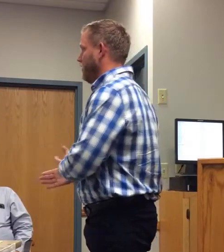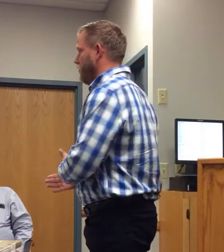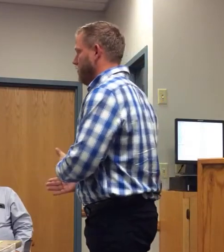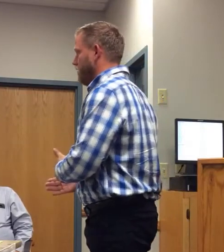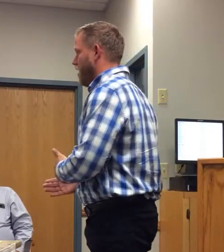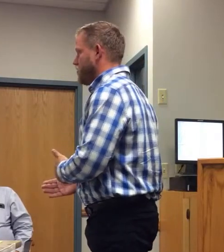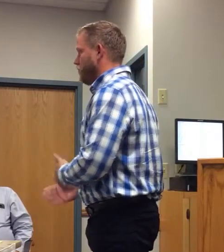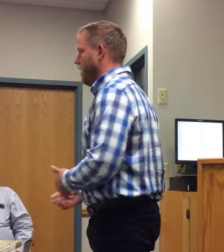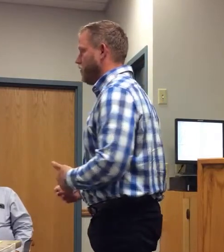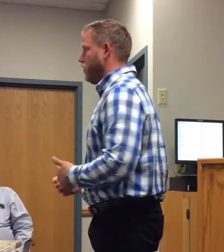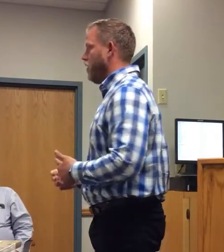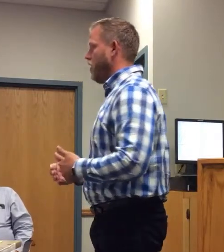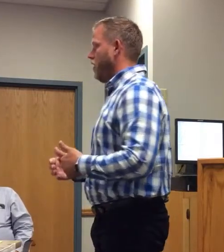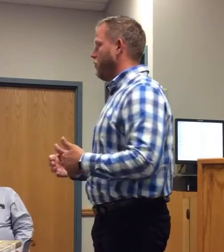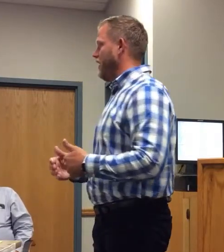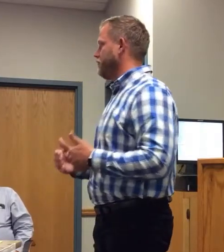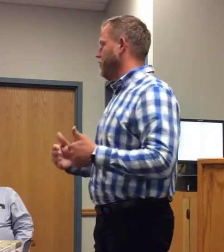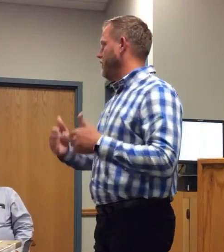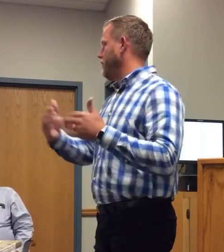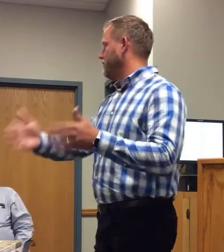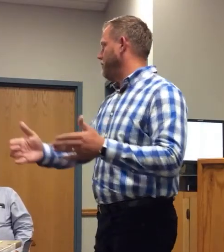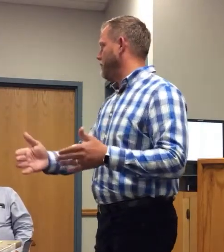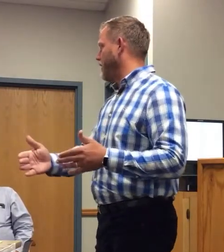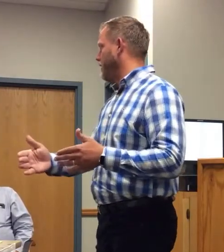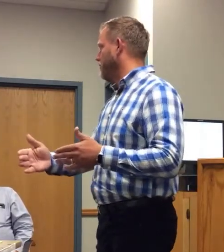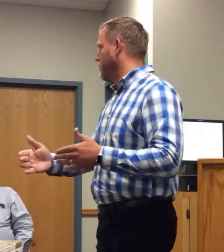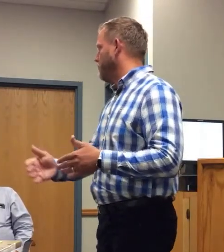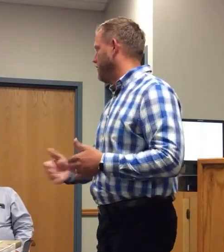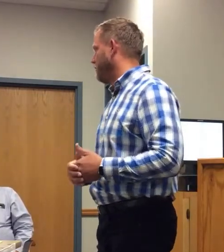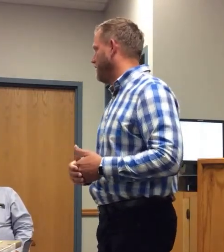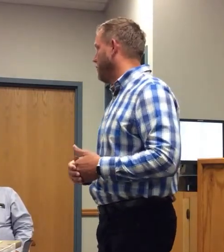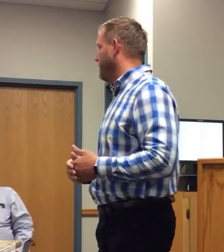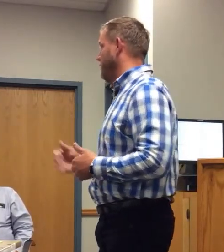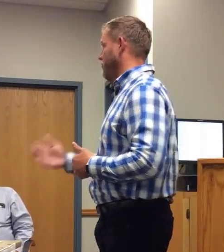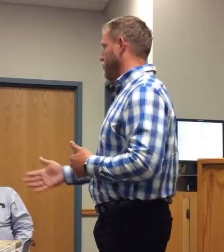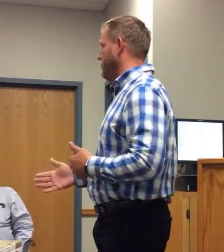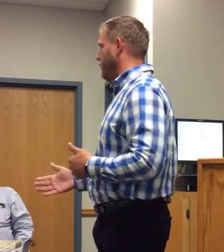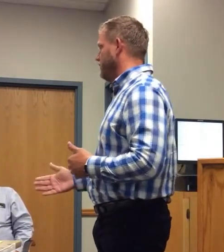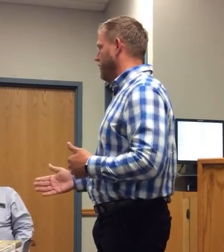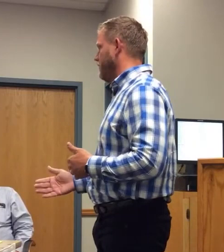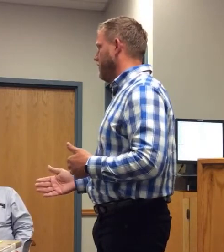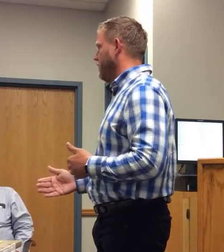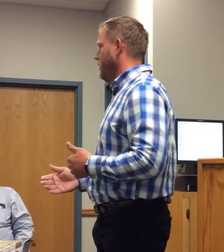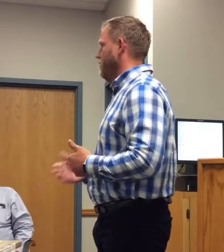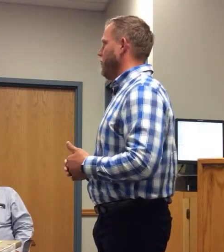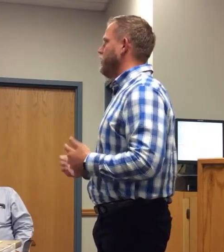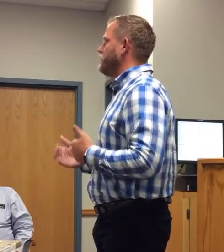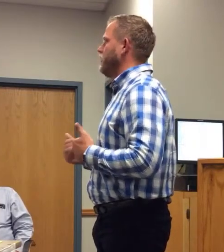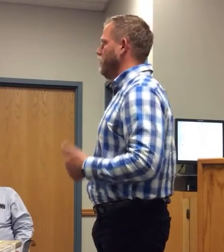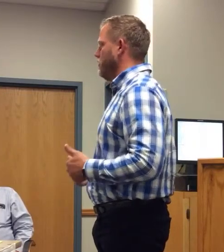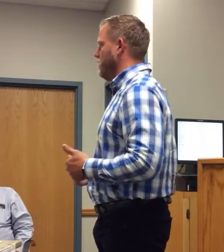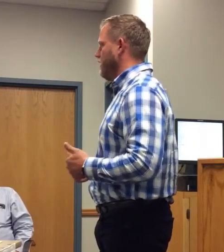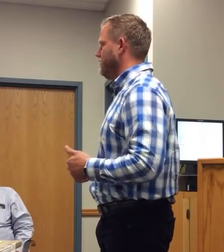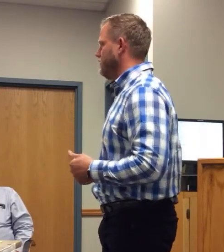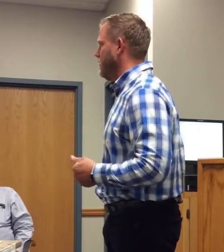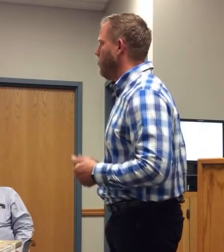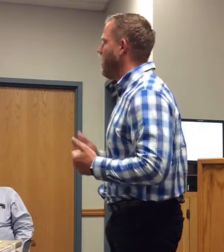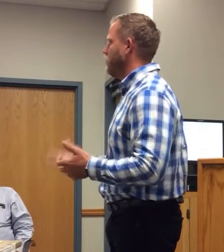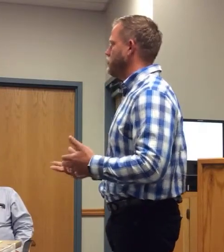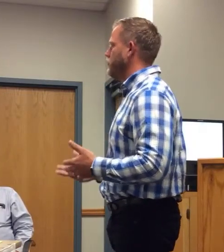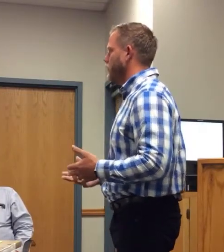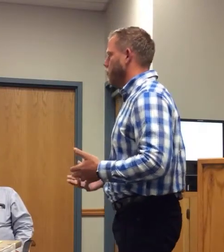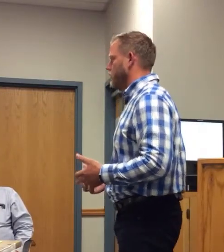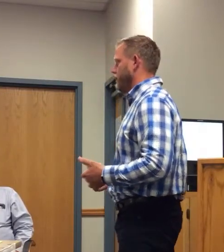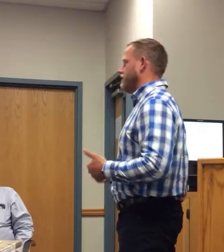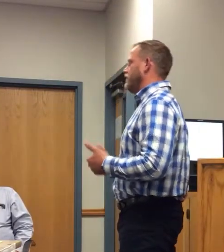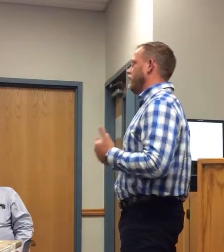up not being as good as Dodge's band, or our baseball team gets beat by Great Bend's baseball team and they're doing something, parents are going to look at us and say, why